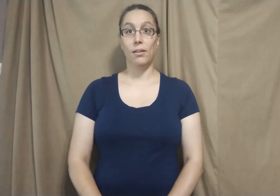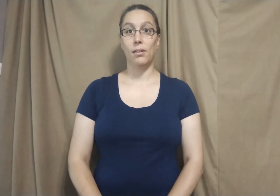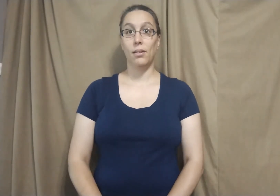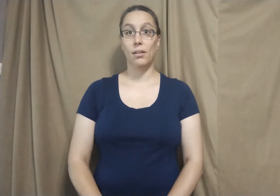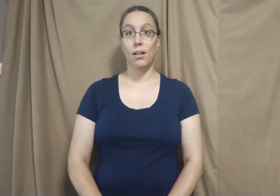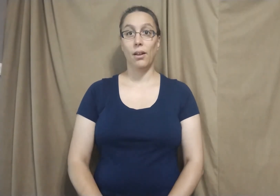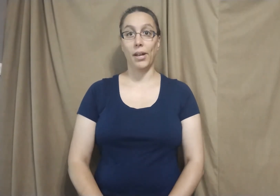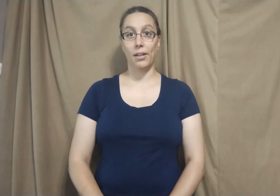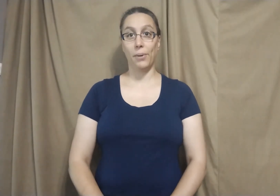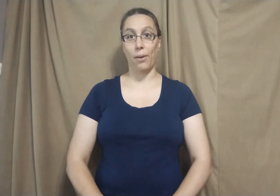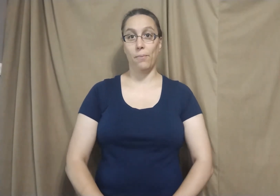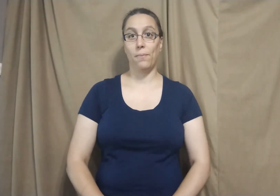All right, here we go.